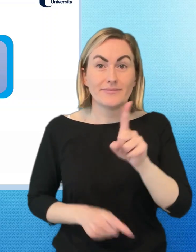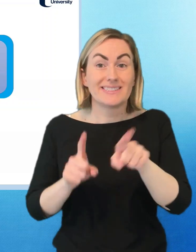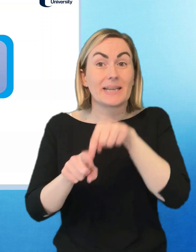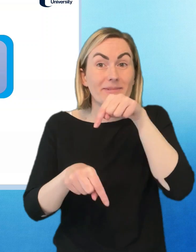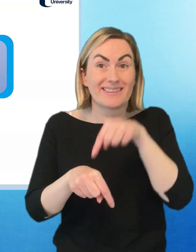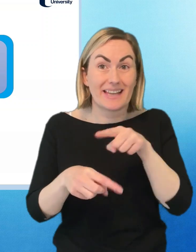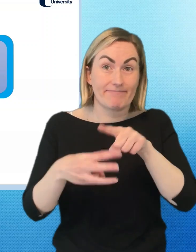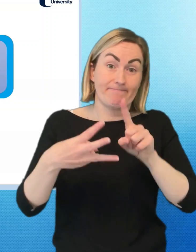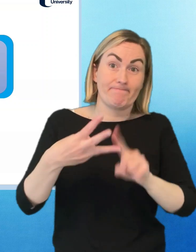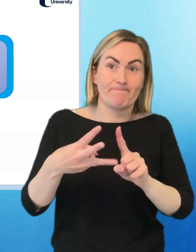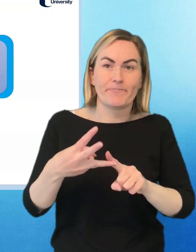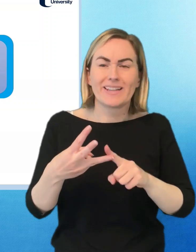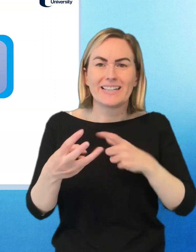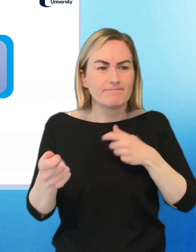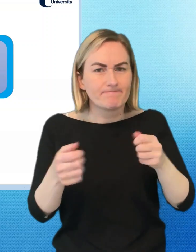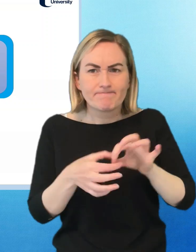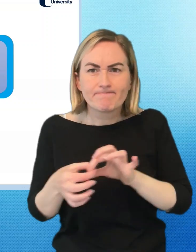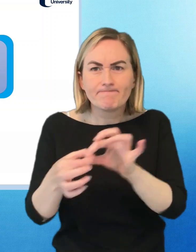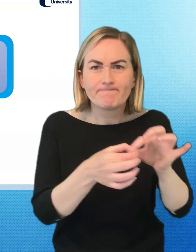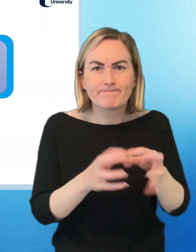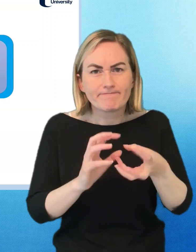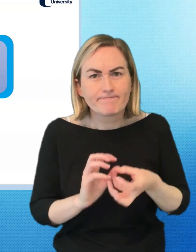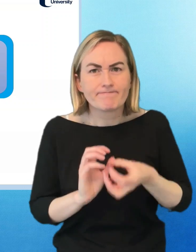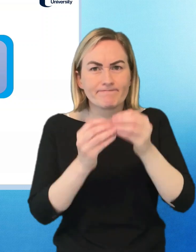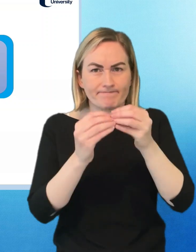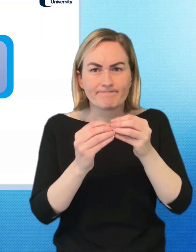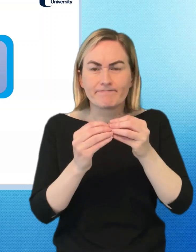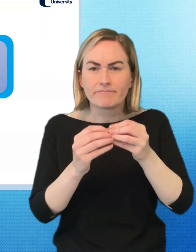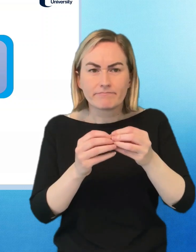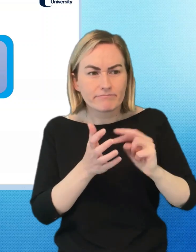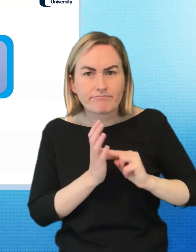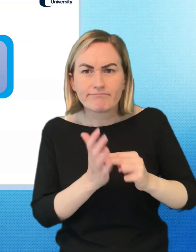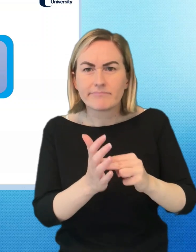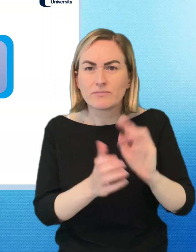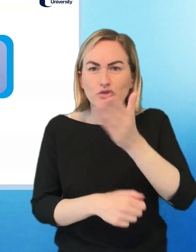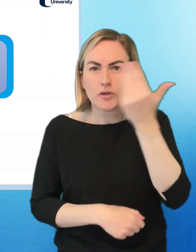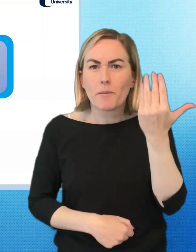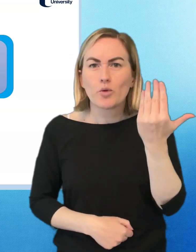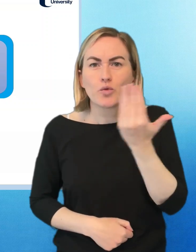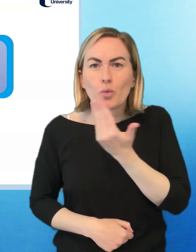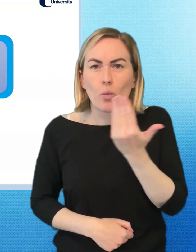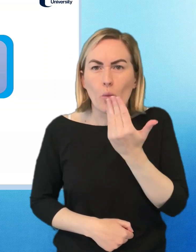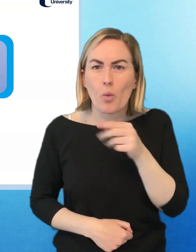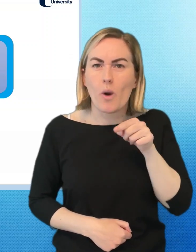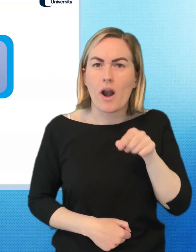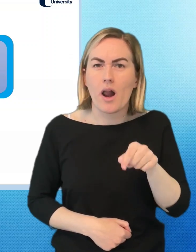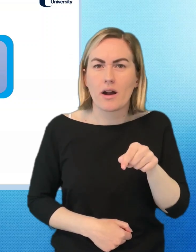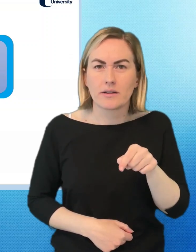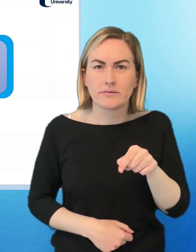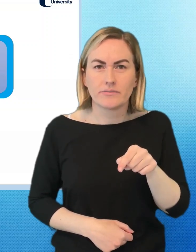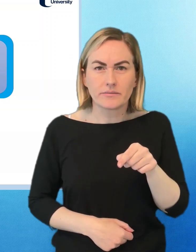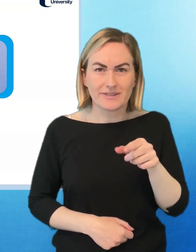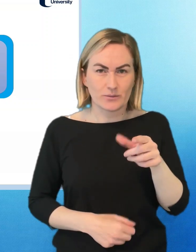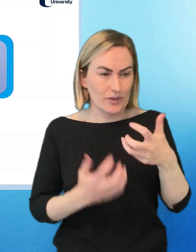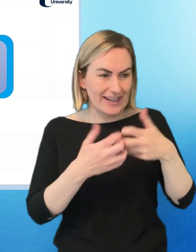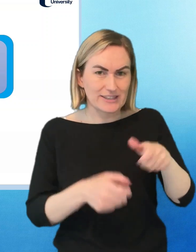Parallel to this, Work Package 3 is about the co-creation, design and testing of a summer school with